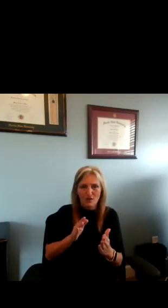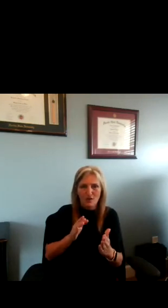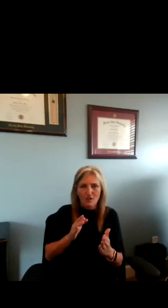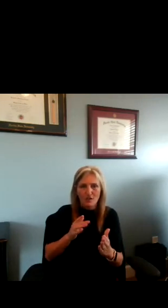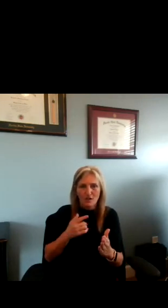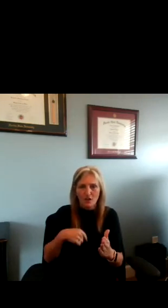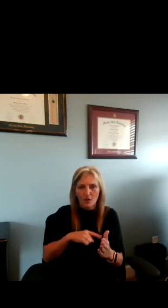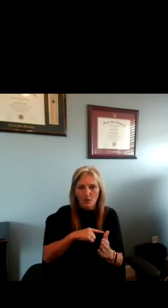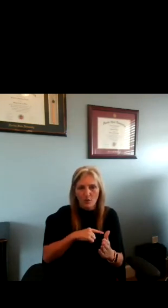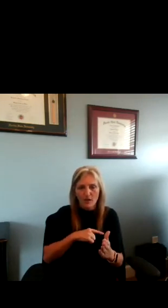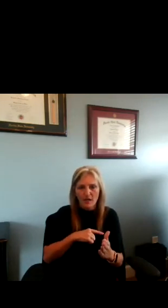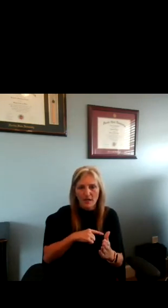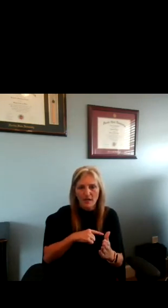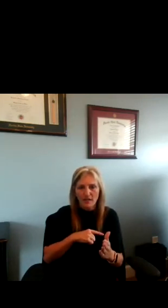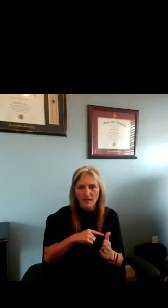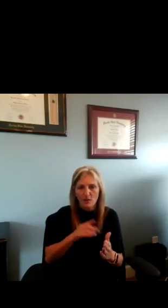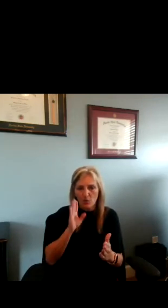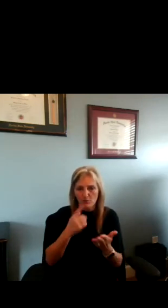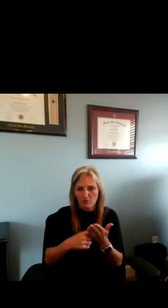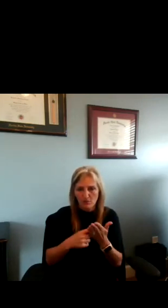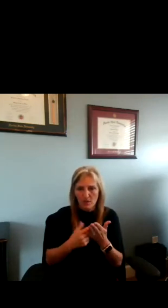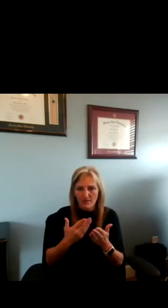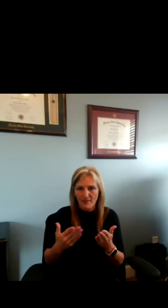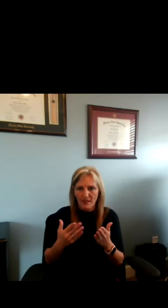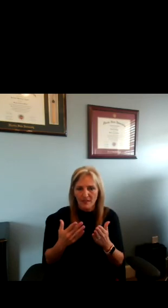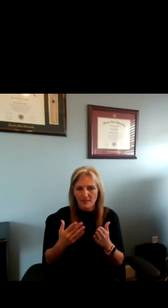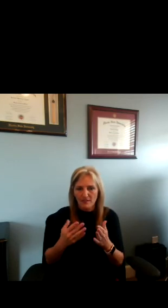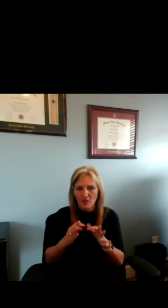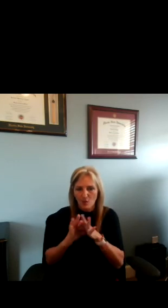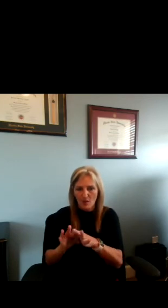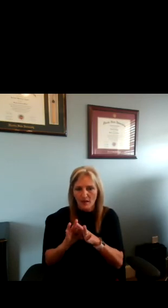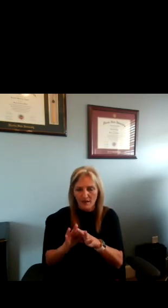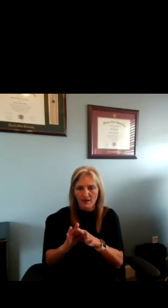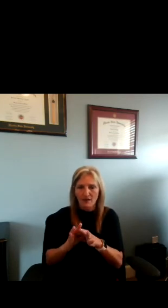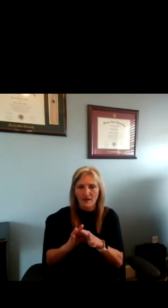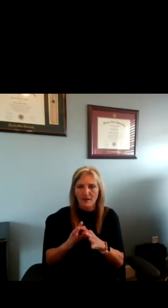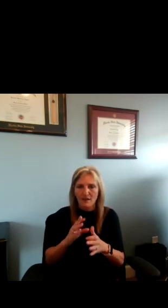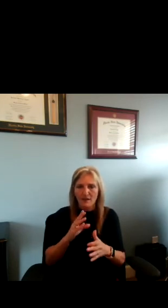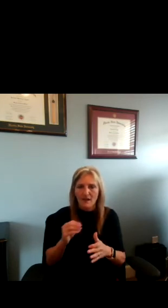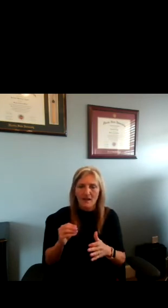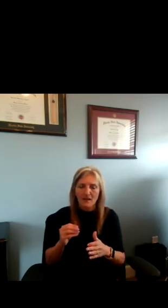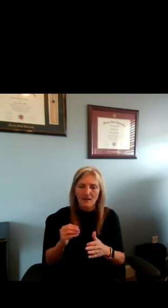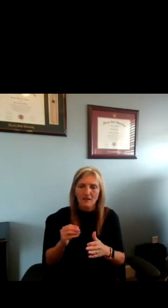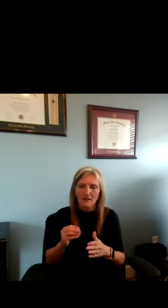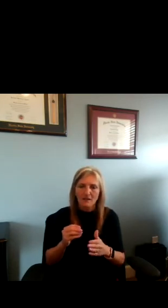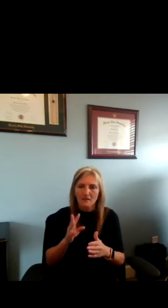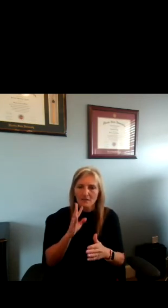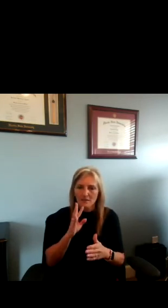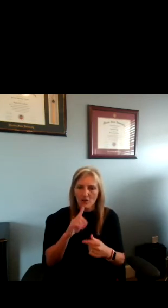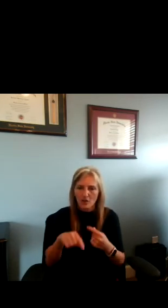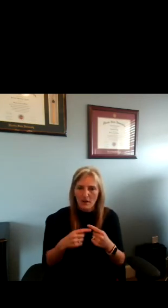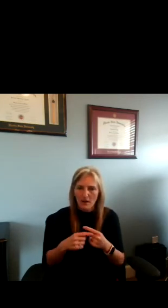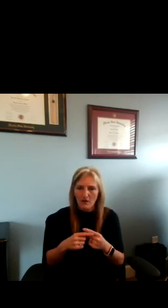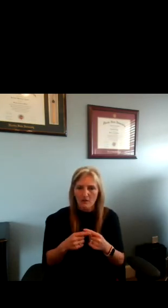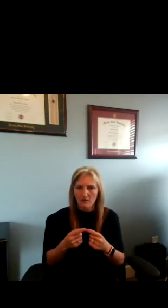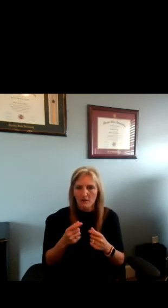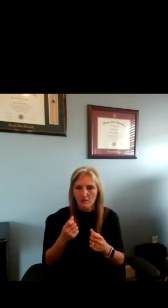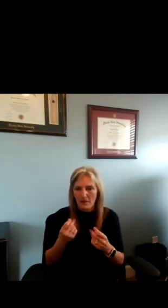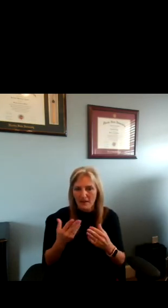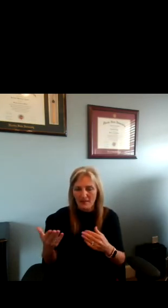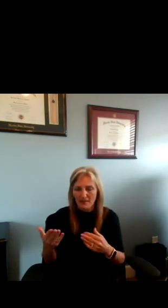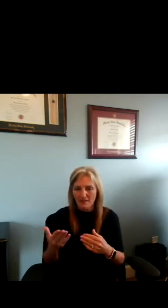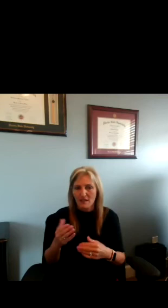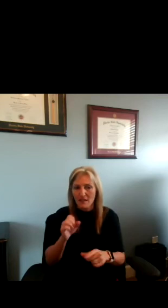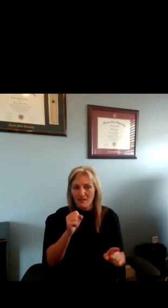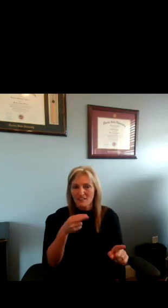are interrelated and that Sarah touched on a little bit in her initial welcoming remarks. First, as Sarah said, state